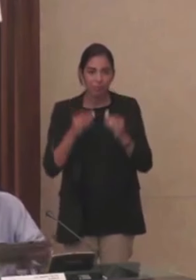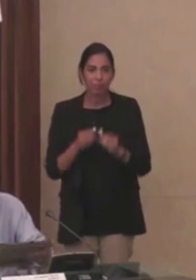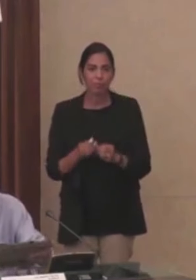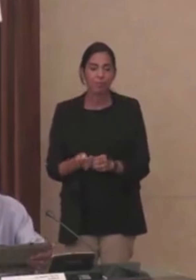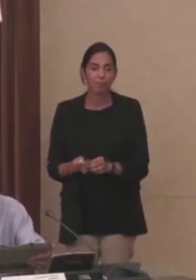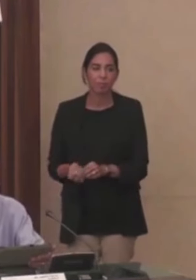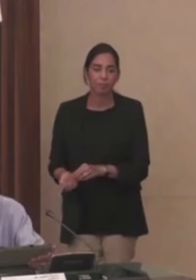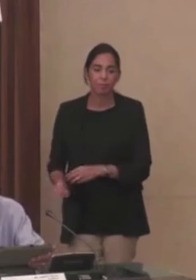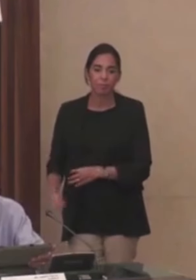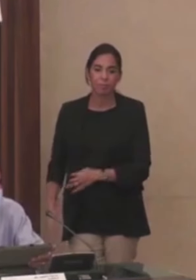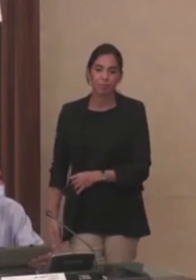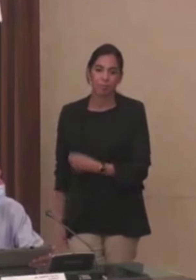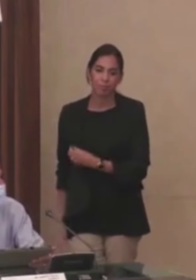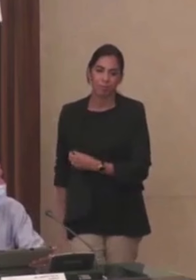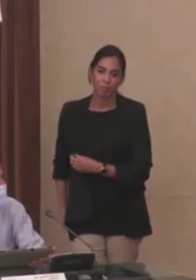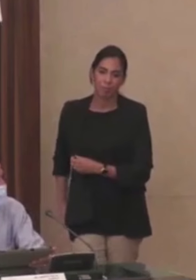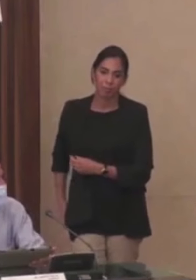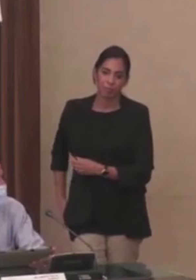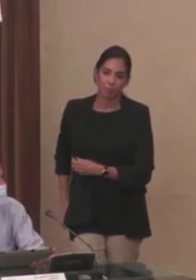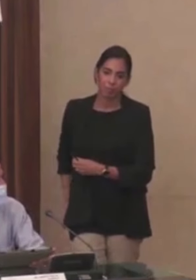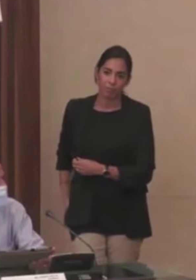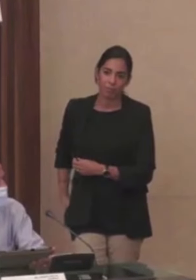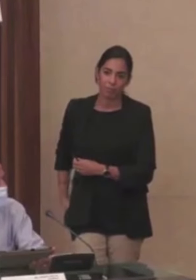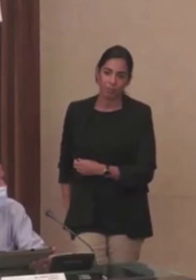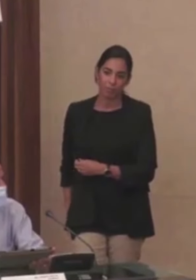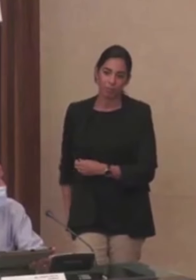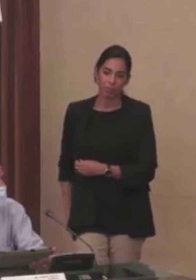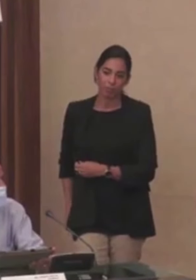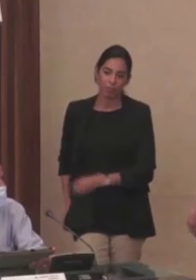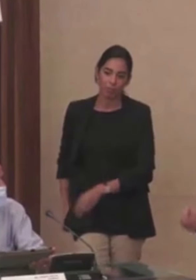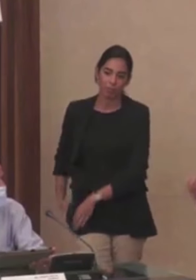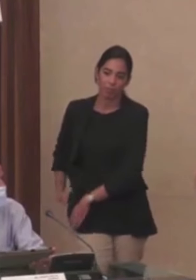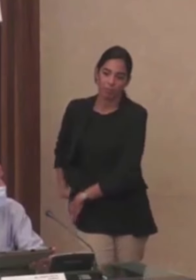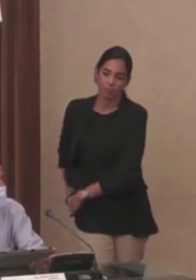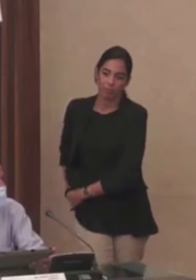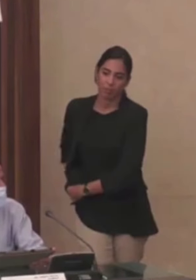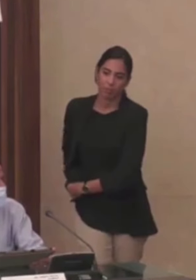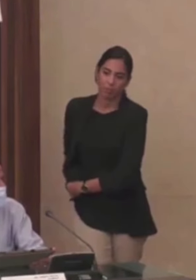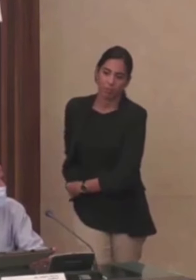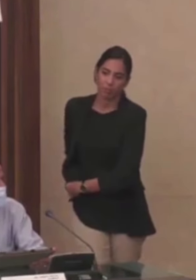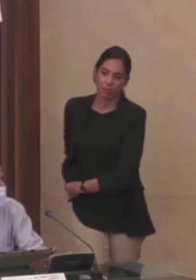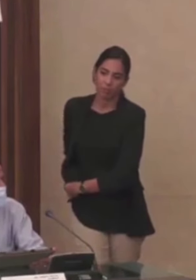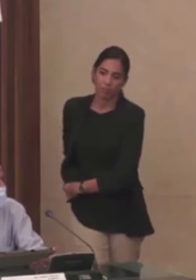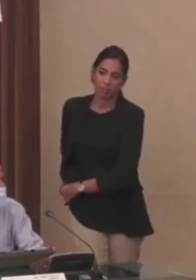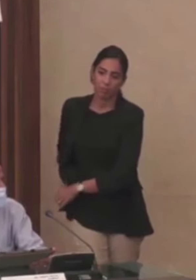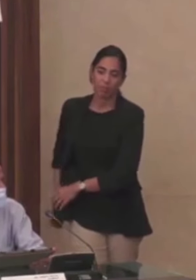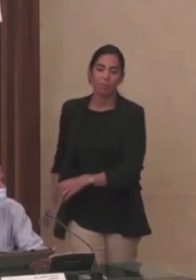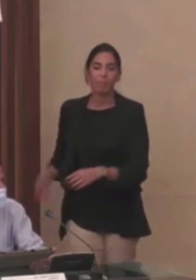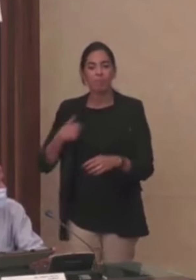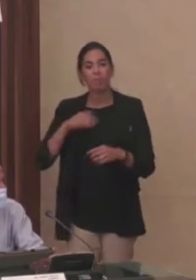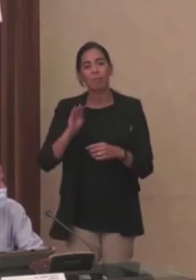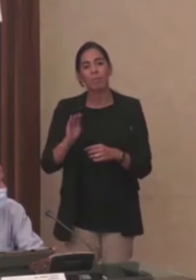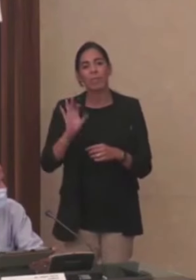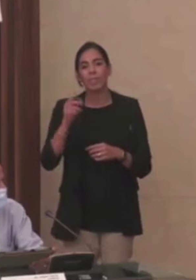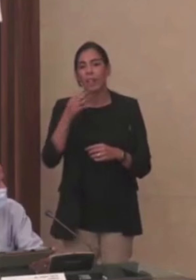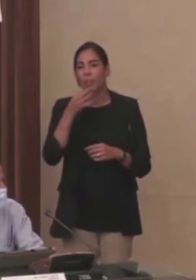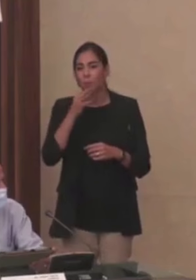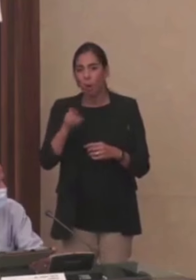I just asked him if he is available for translating the app for the